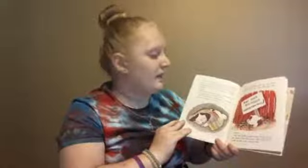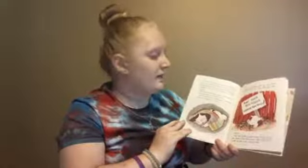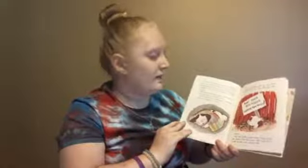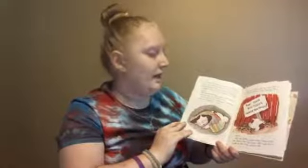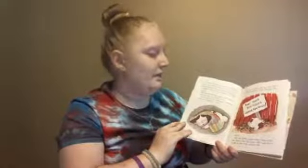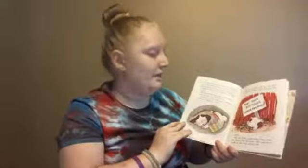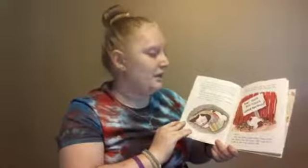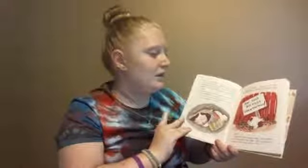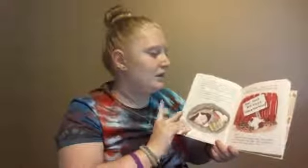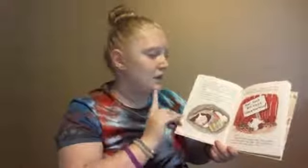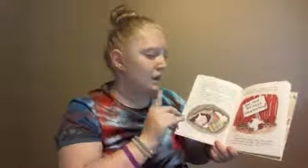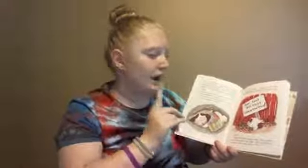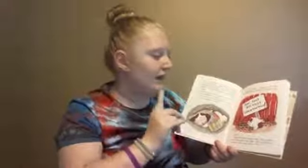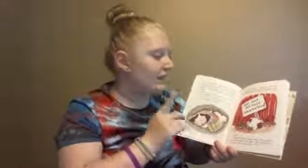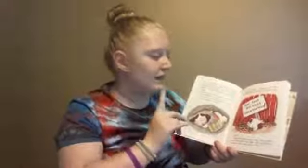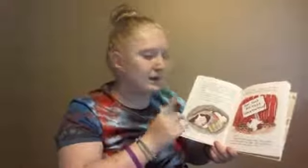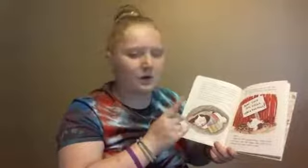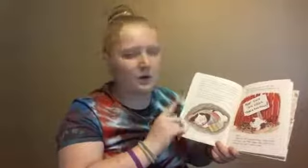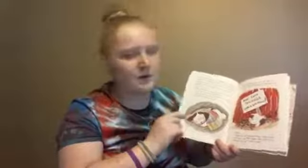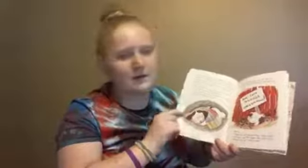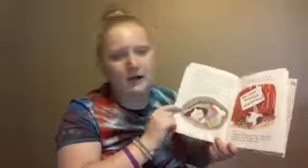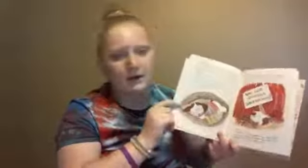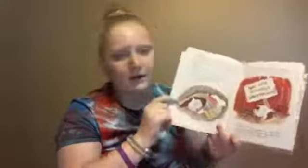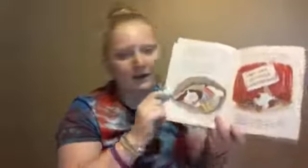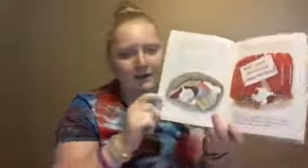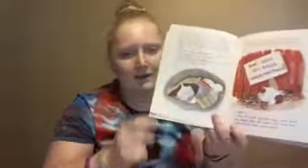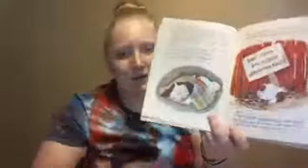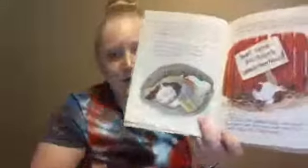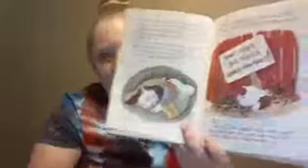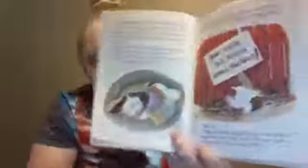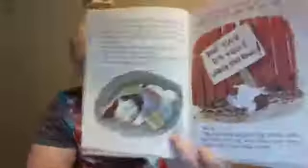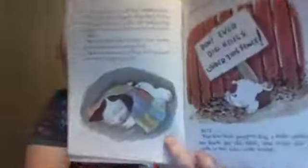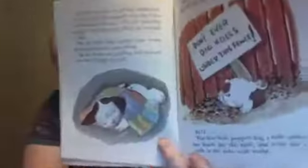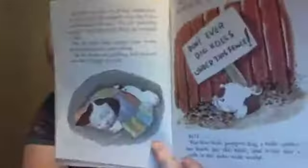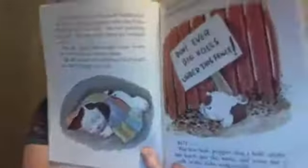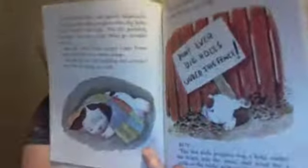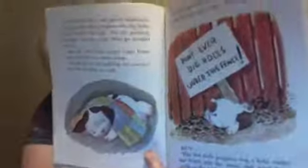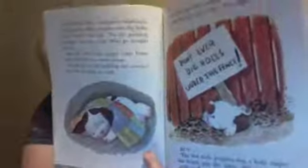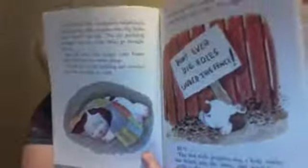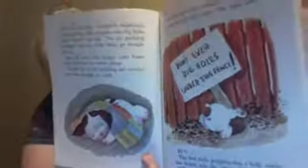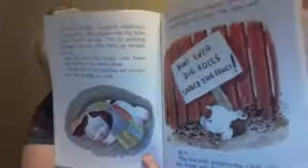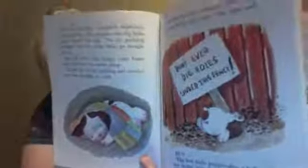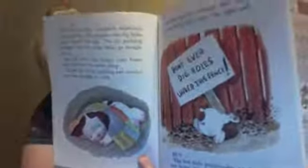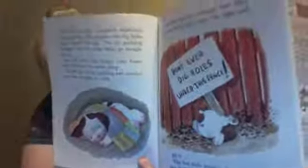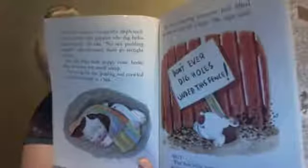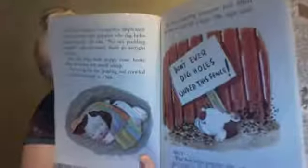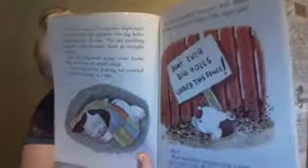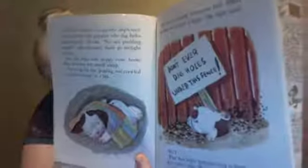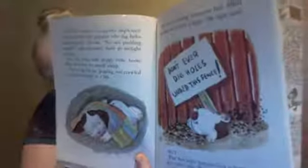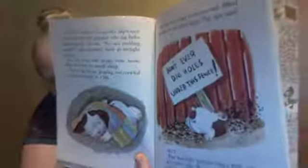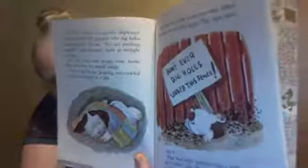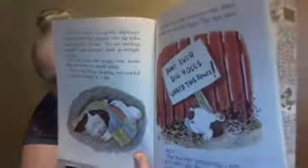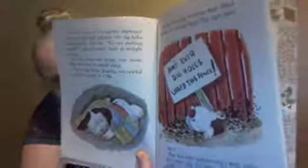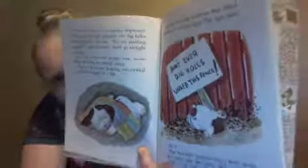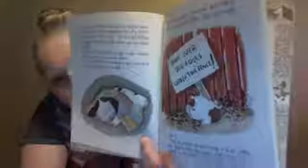sign said, "Don't ever dig holes under this fence." Is that puppy following the